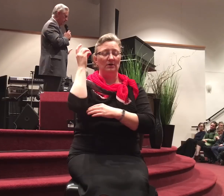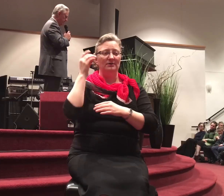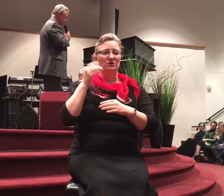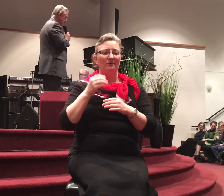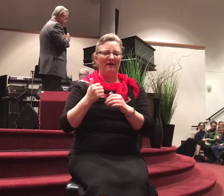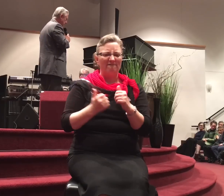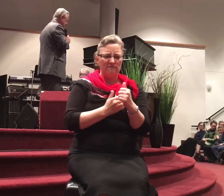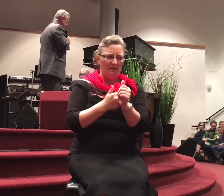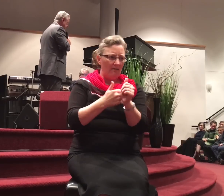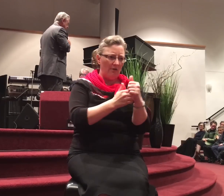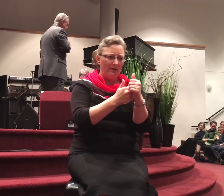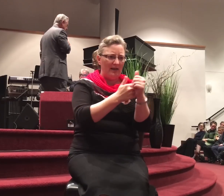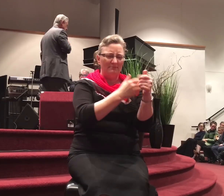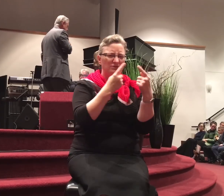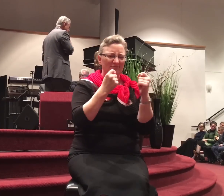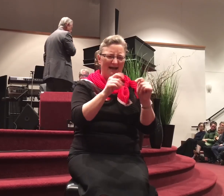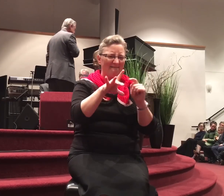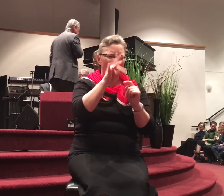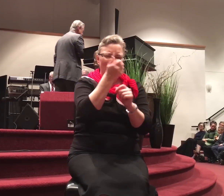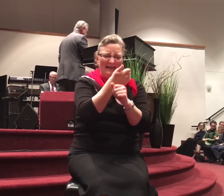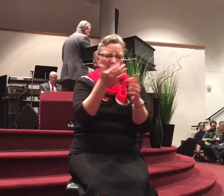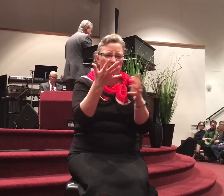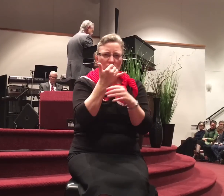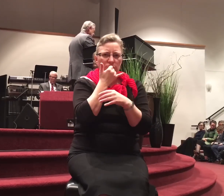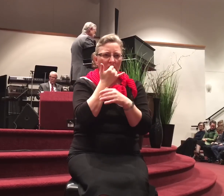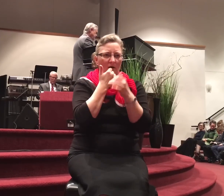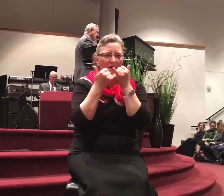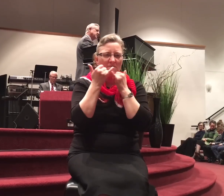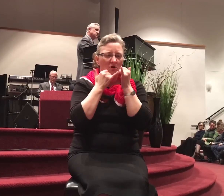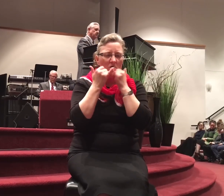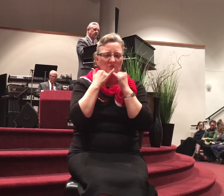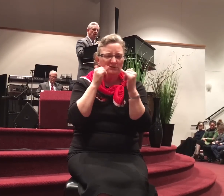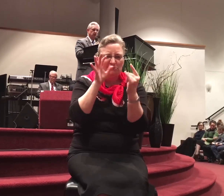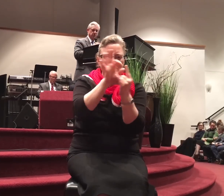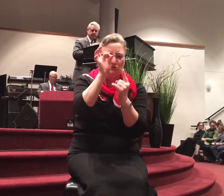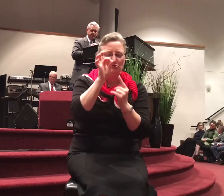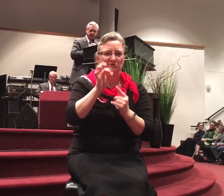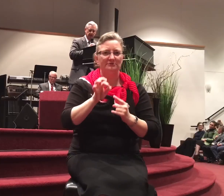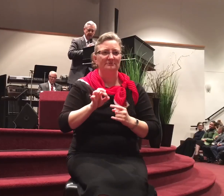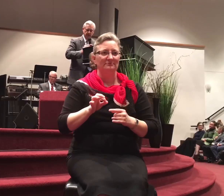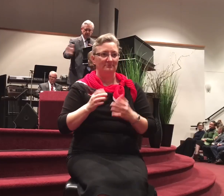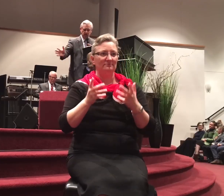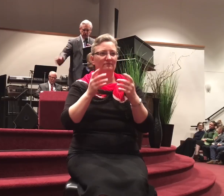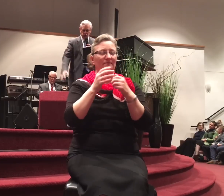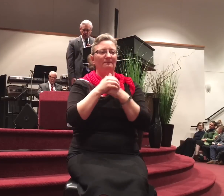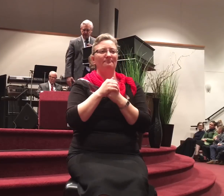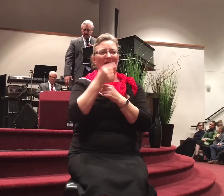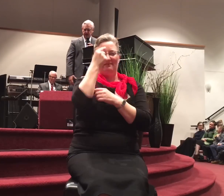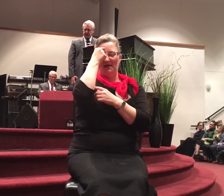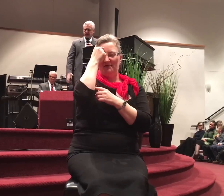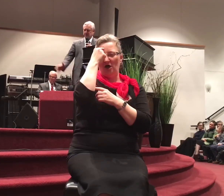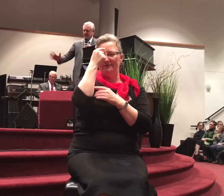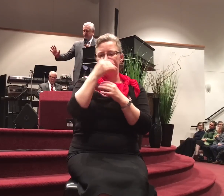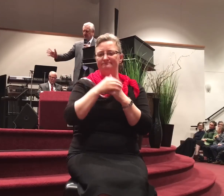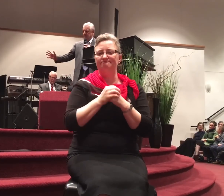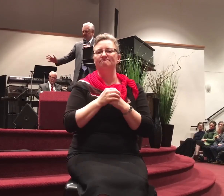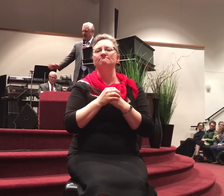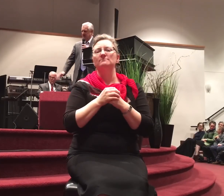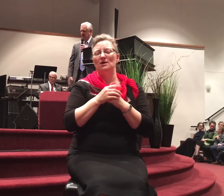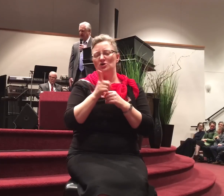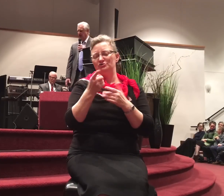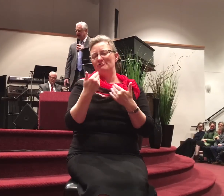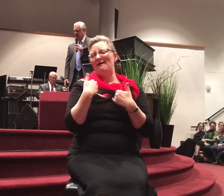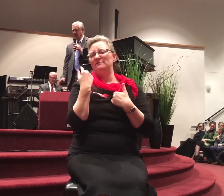and they tried to find any means by which they could find some fault. They thought, surely, he must have